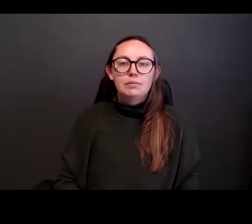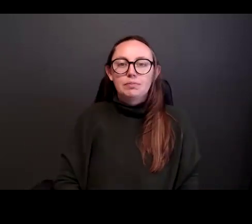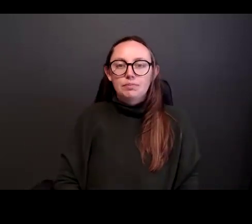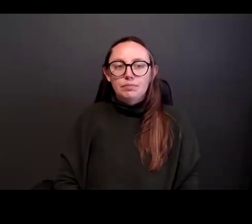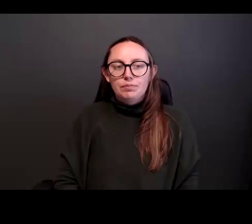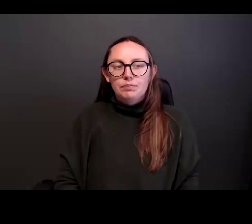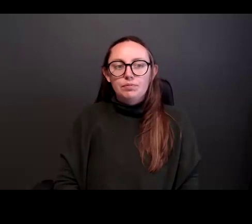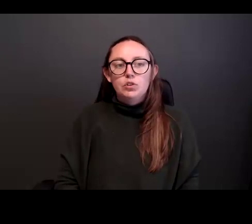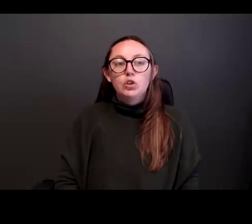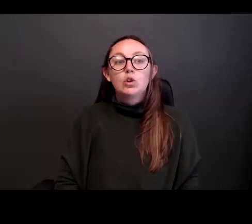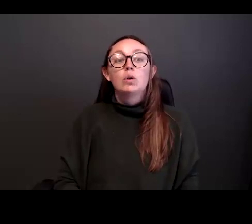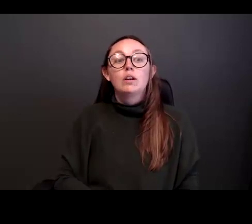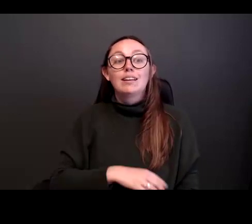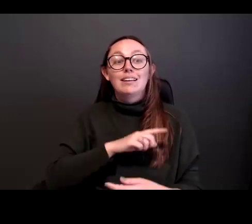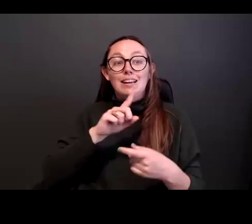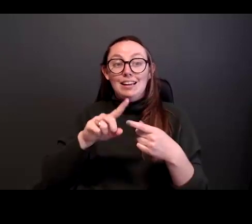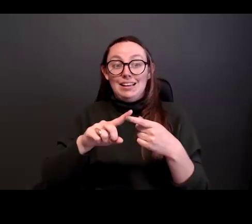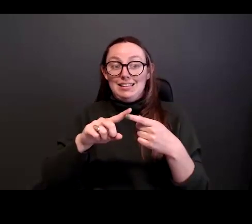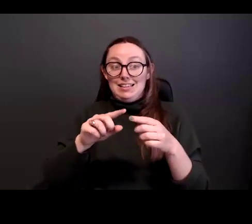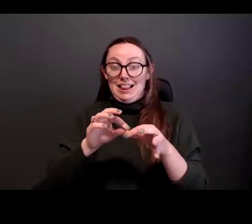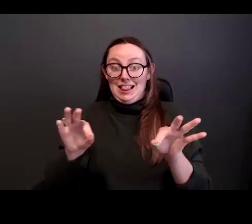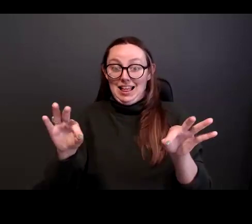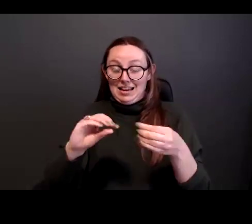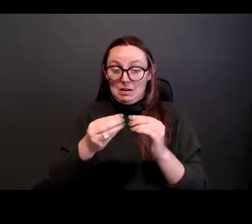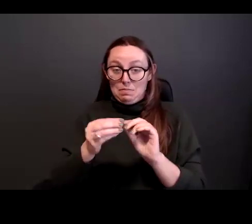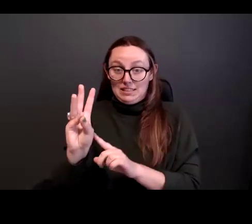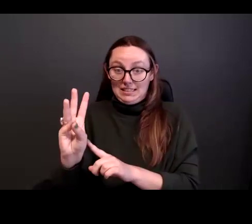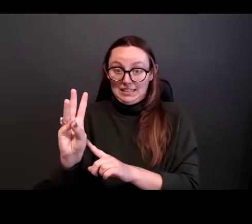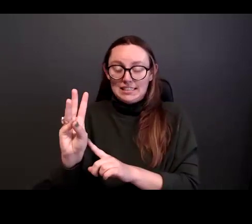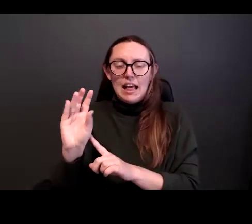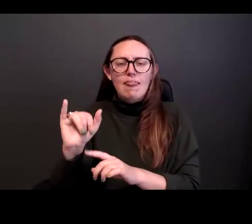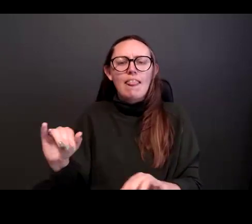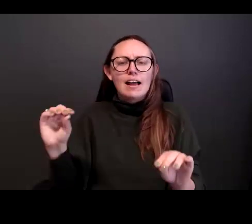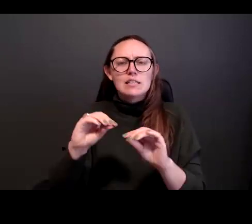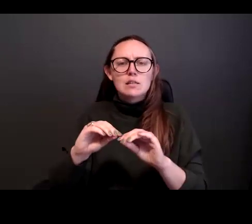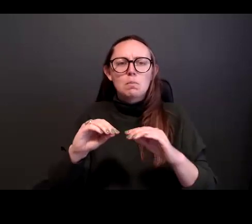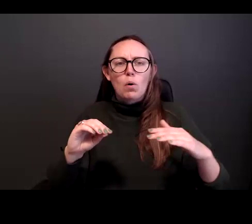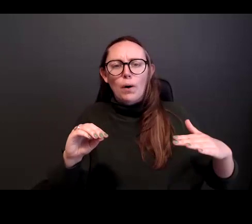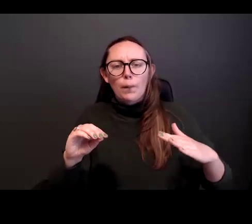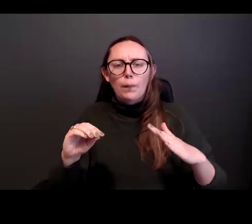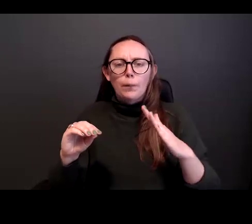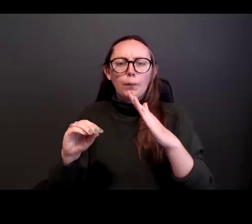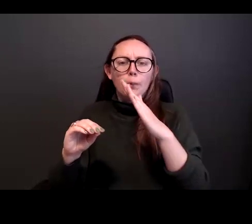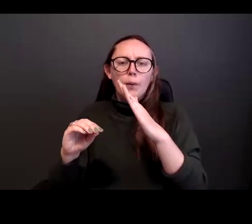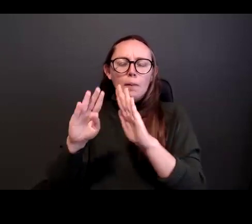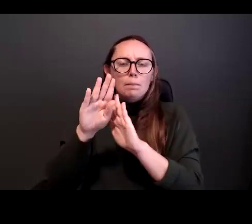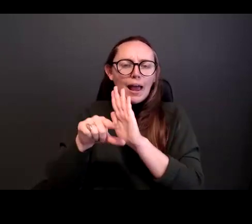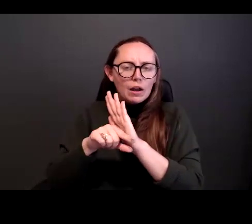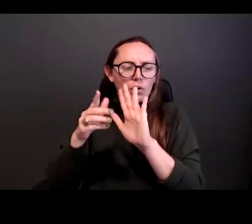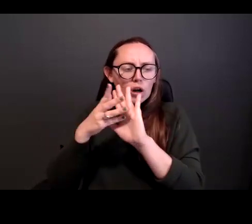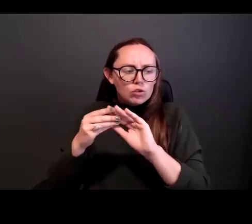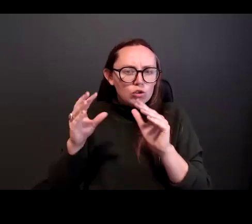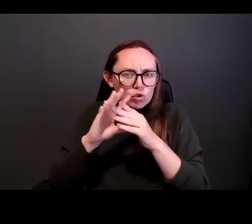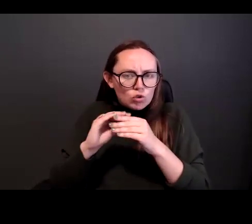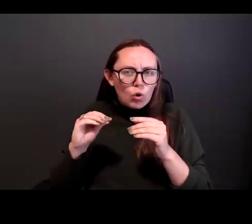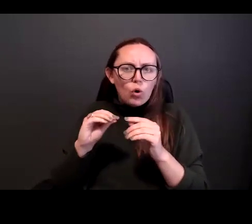through line 6, where there's kind of more exposition, more backstory, if you will, than